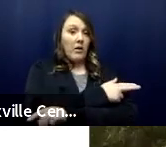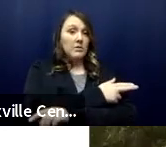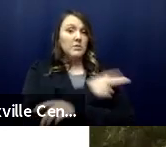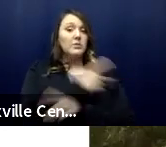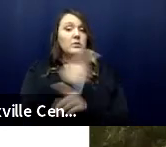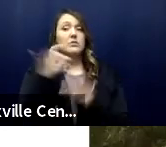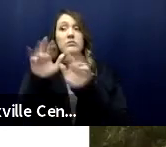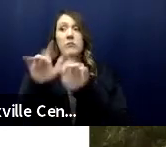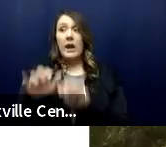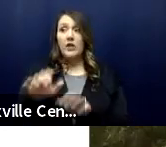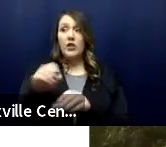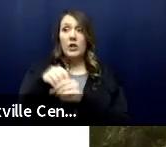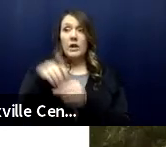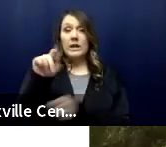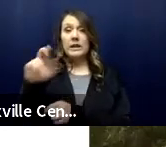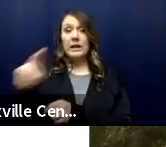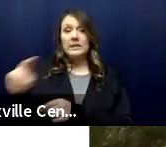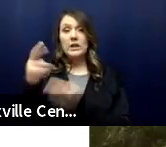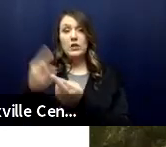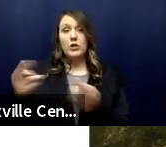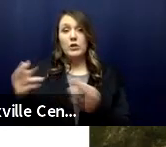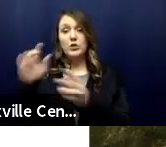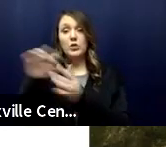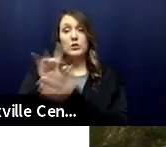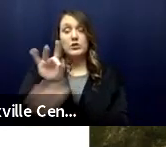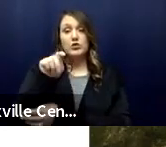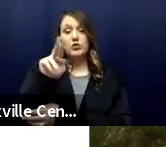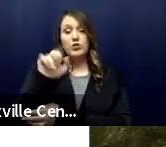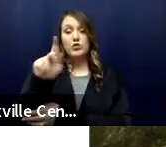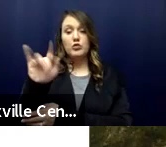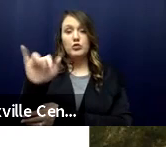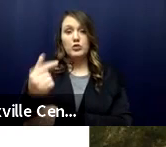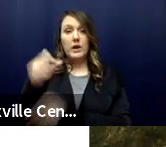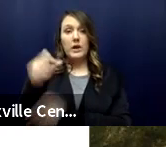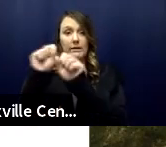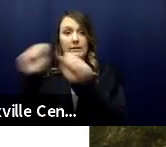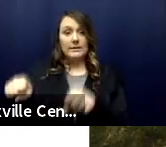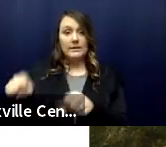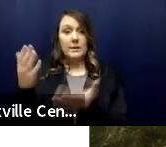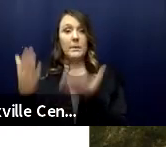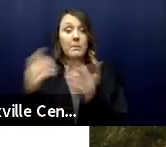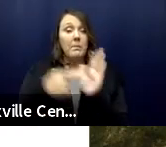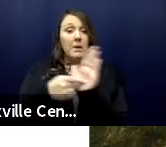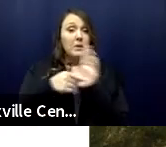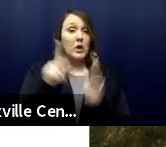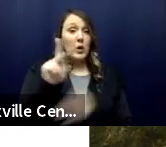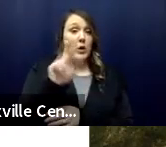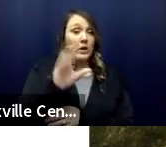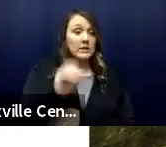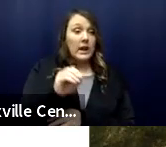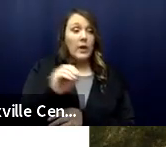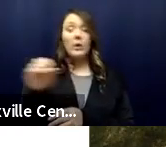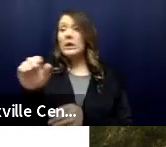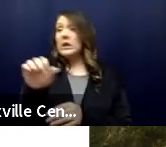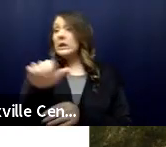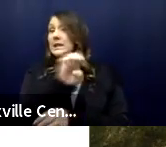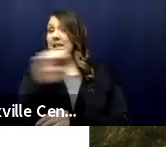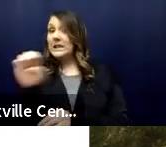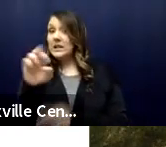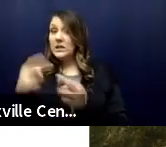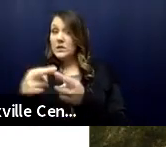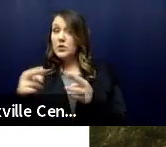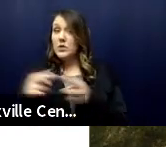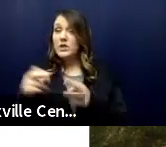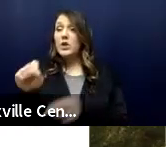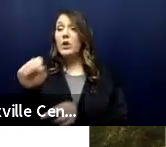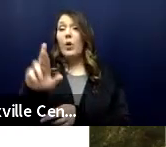Healthcare Resource Tracking System. It may reflect Knox County, East Region, or patients from other jurisdictions.